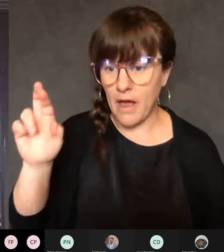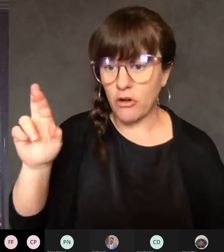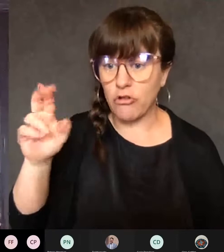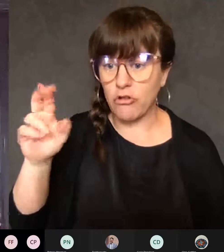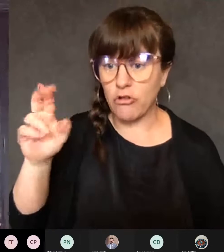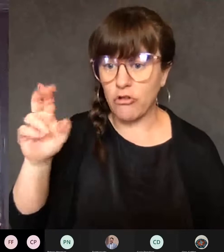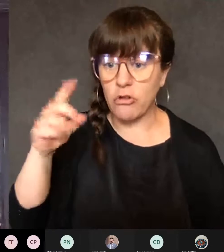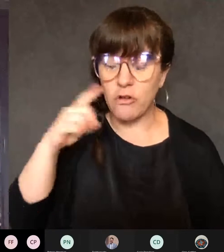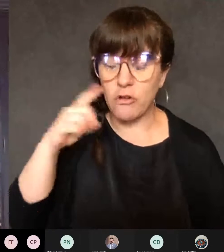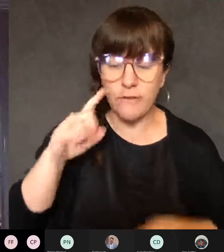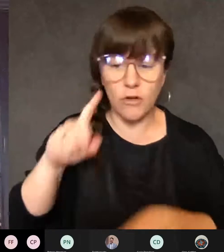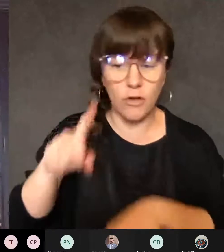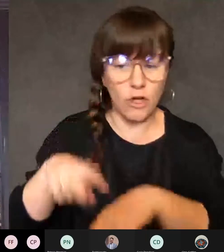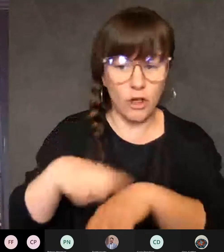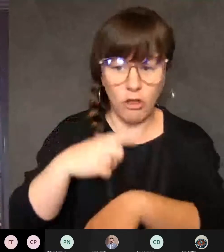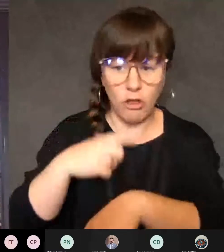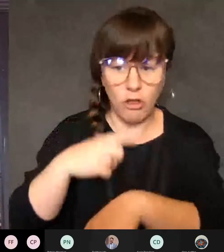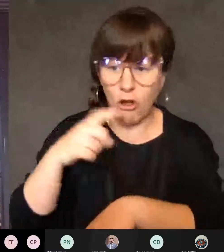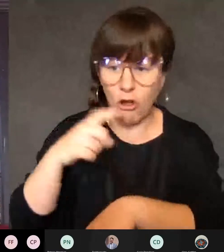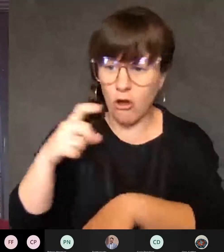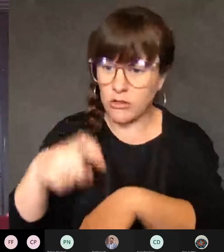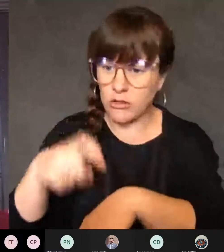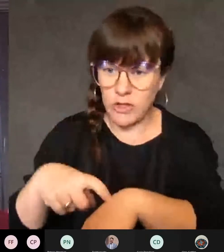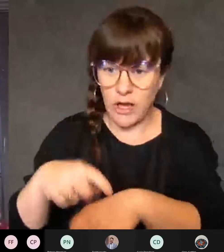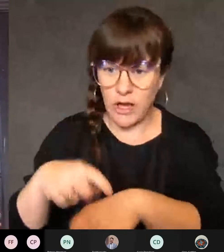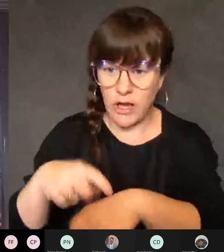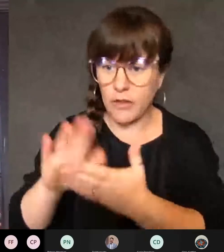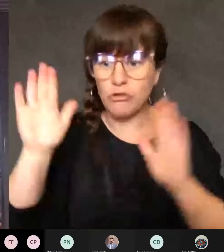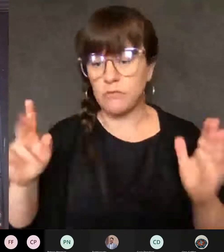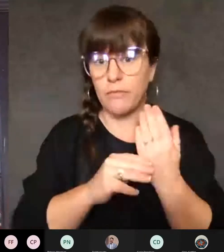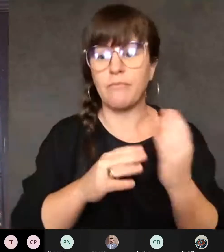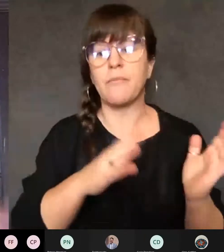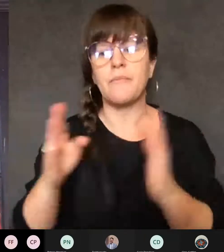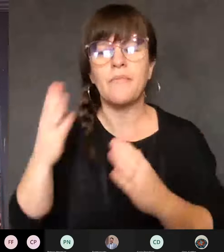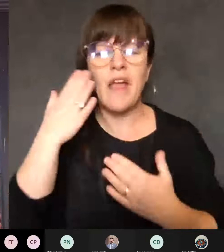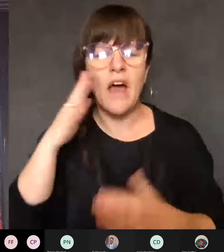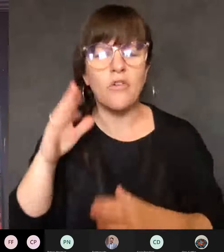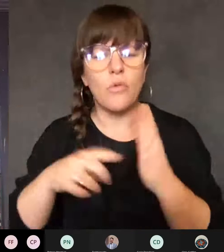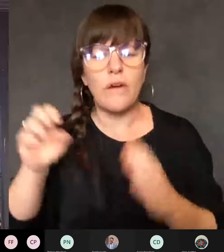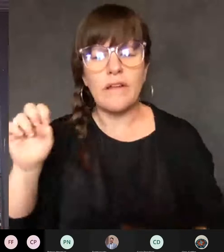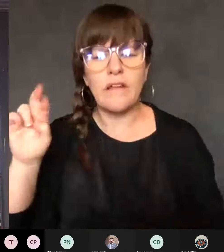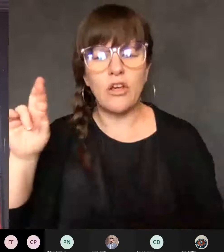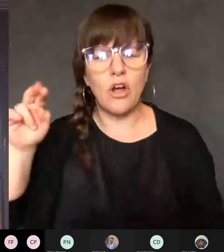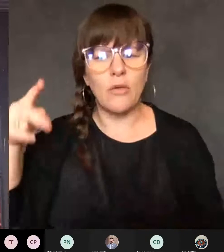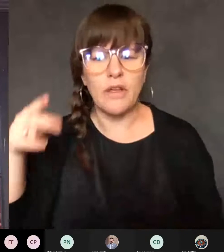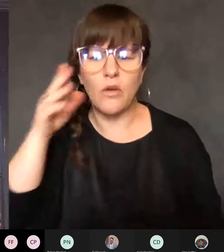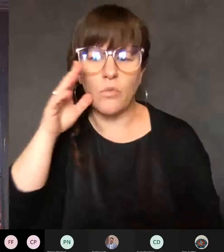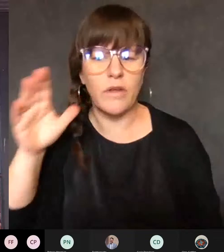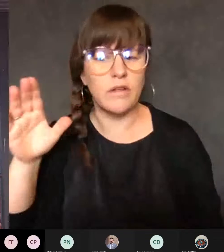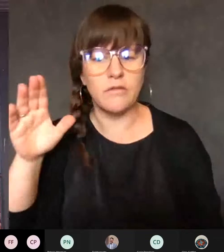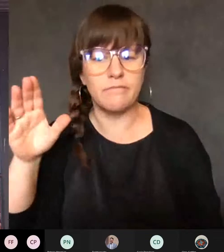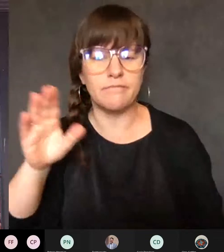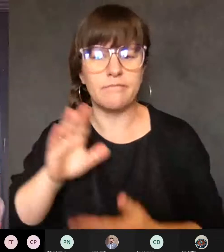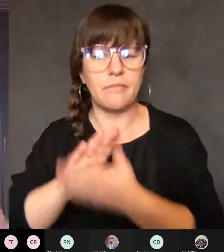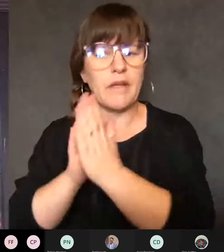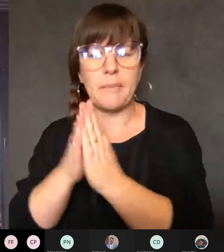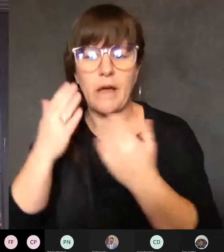product. I don't know what our ERP is going to be. It may, Banner may bid on what we're doing. So I don't know.